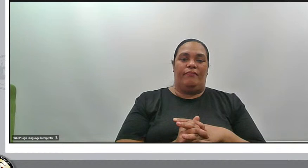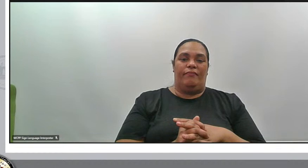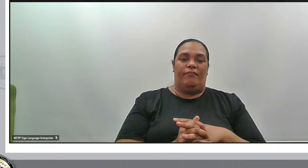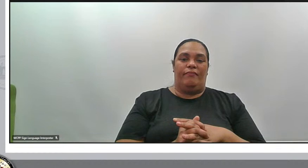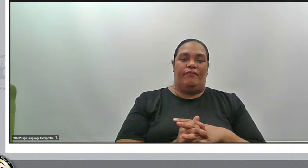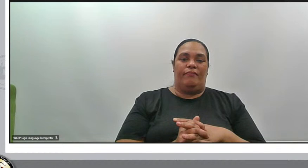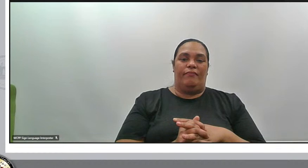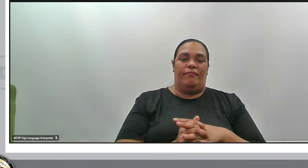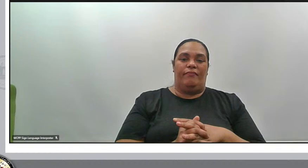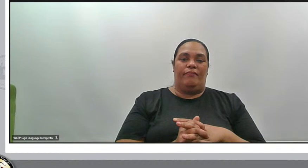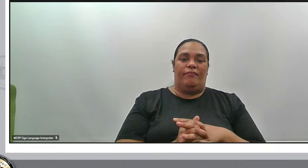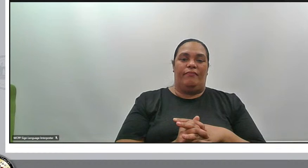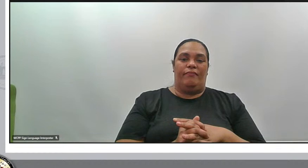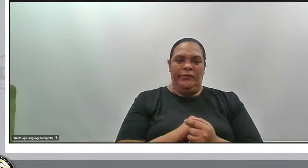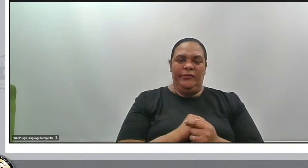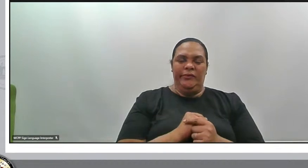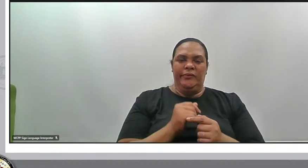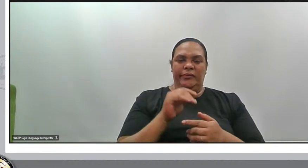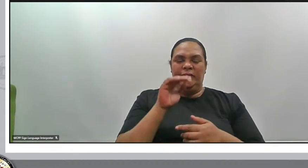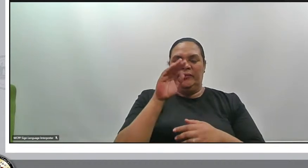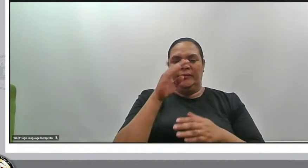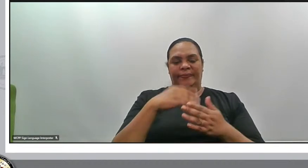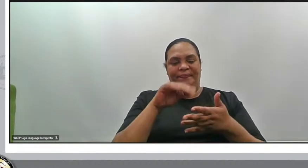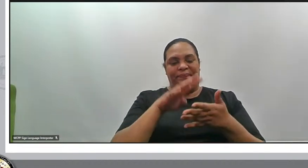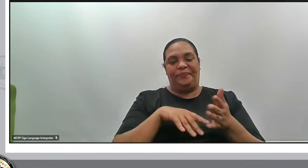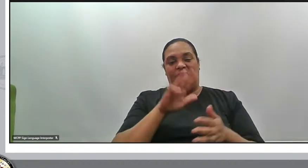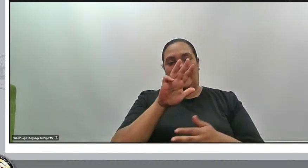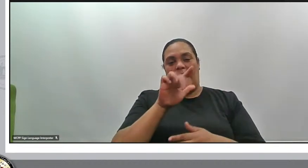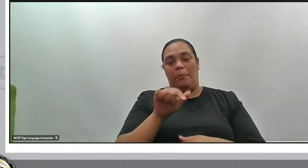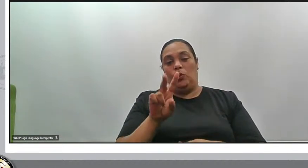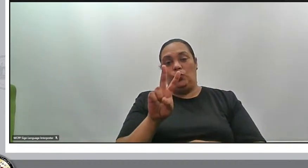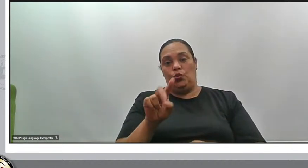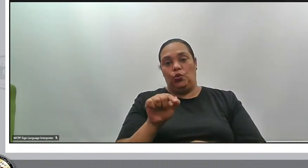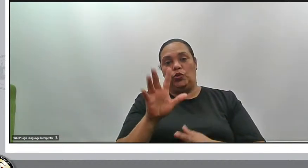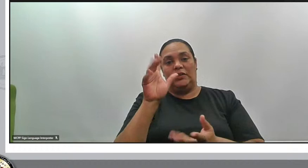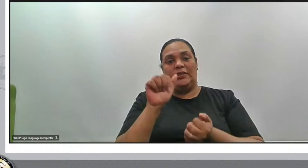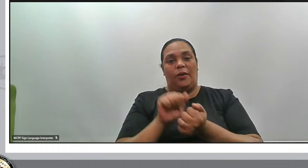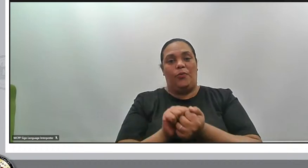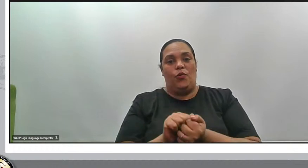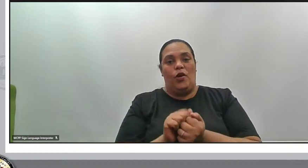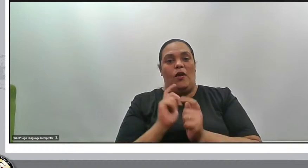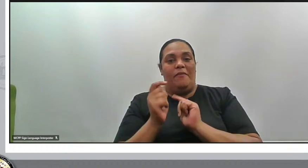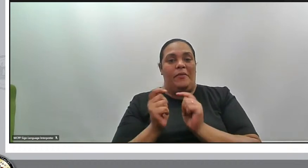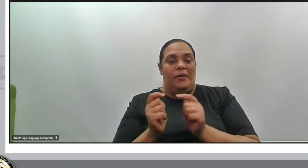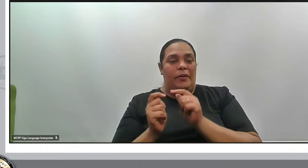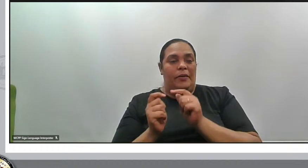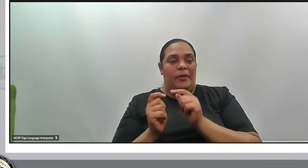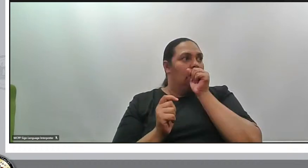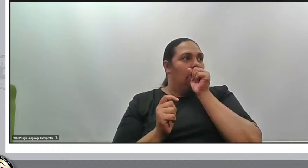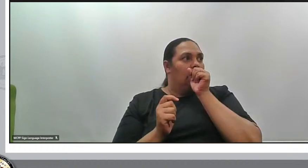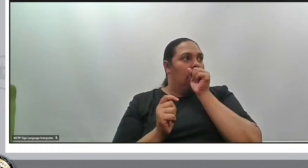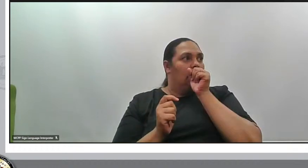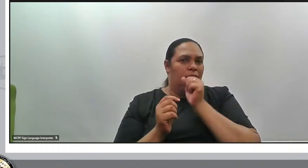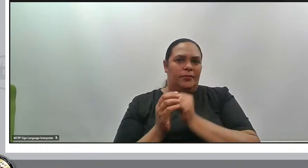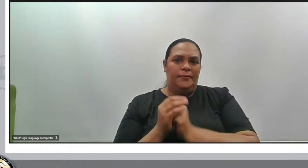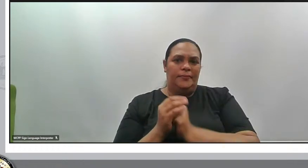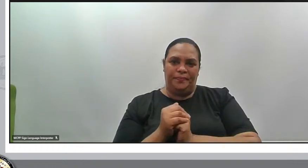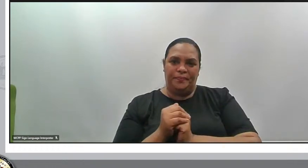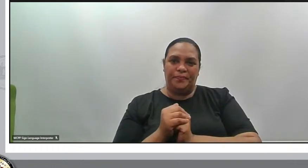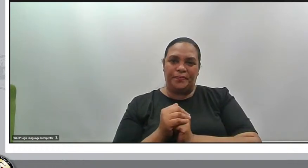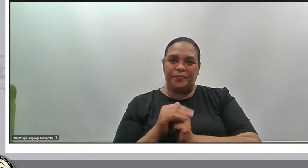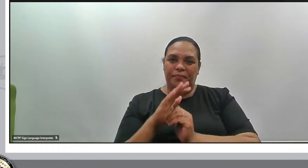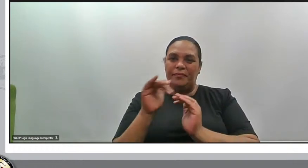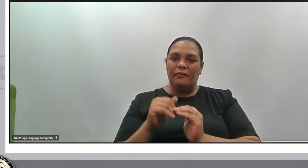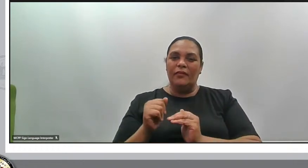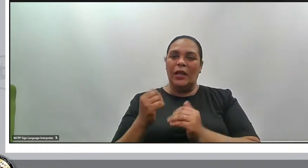Yes. Table 9.2 on the summary of payments and estimates under